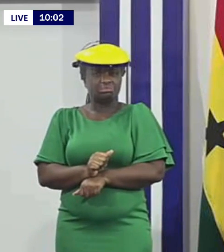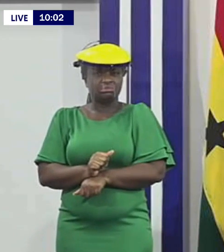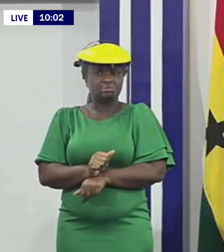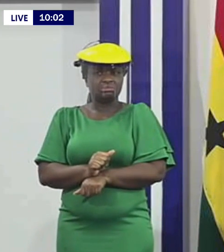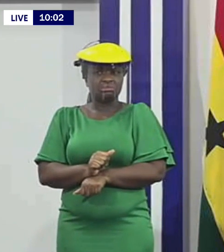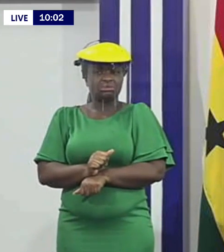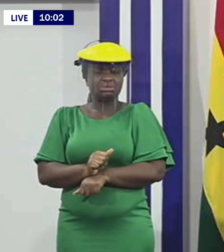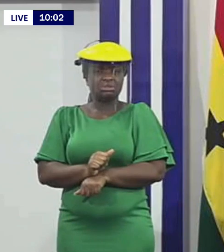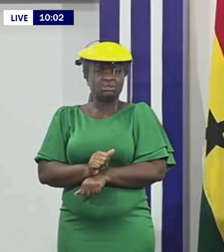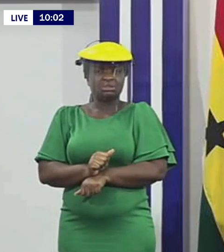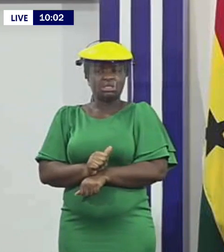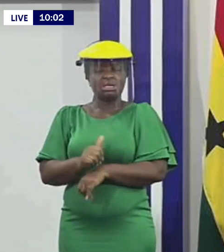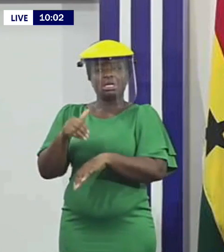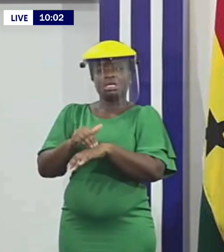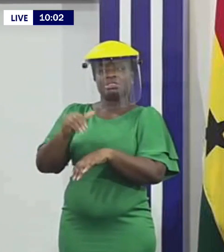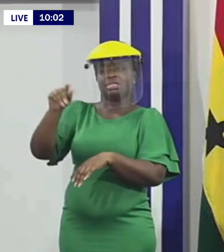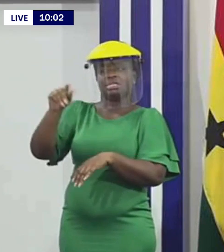in Salaga but lives in Tamale.